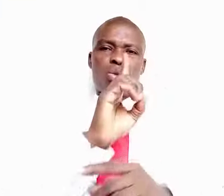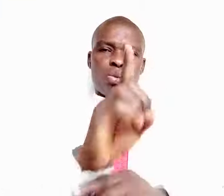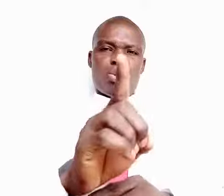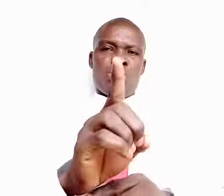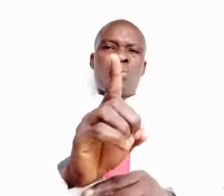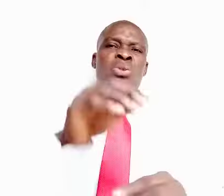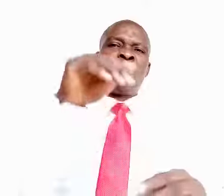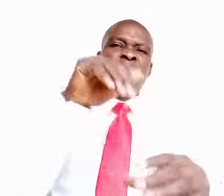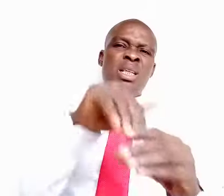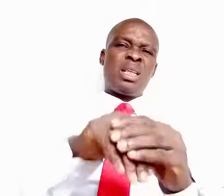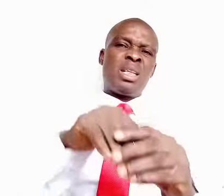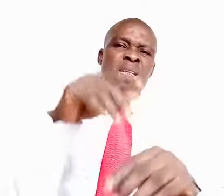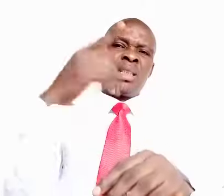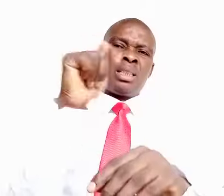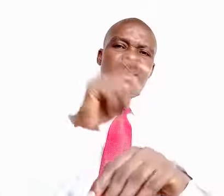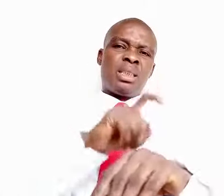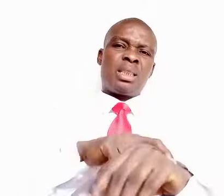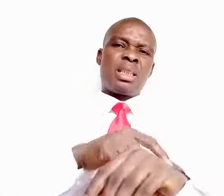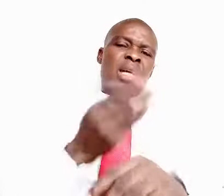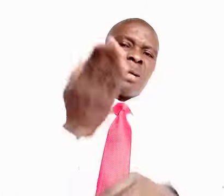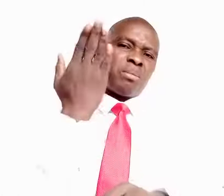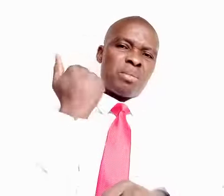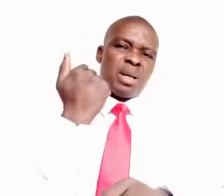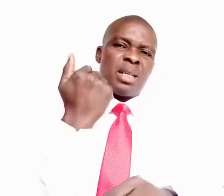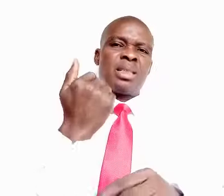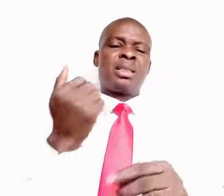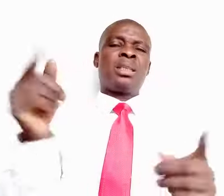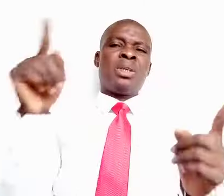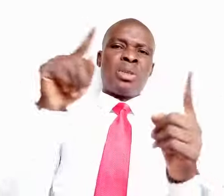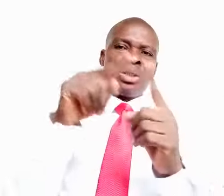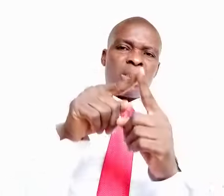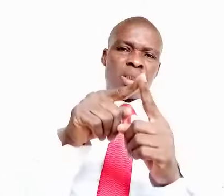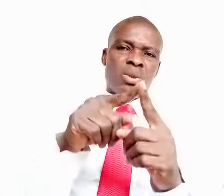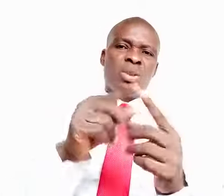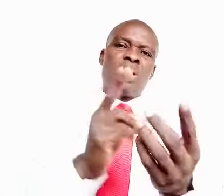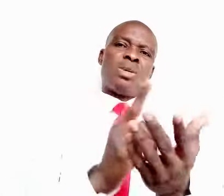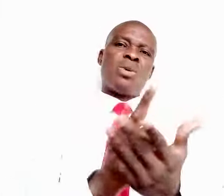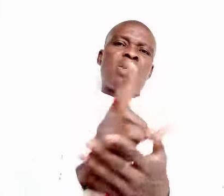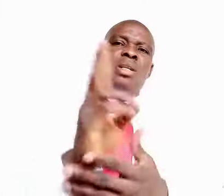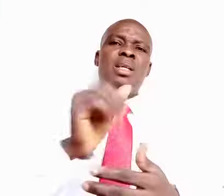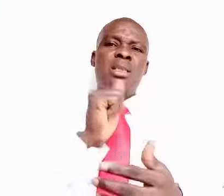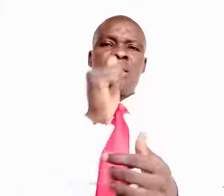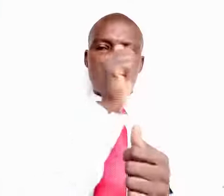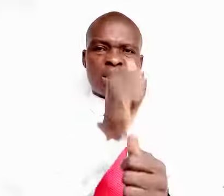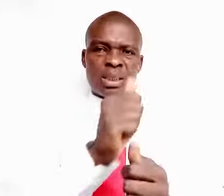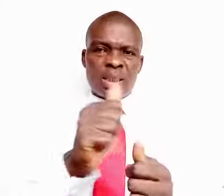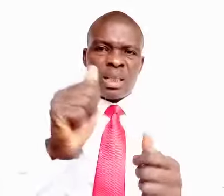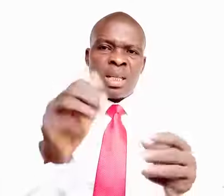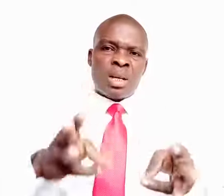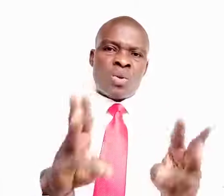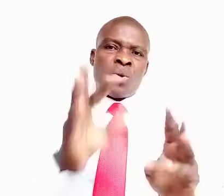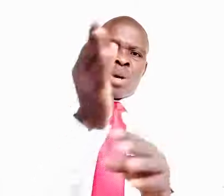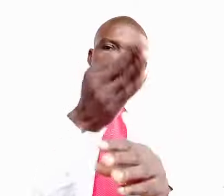today. Dishonesty has been upheld as a virtue, and dishonesty widely considered